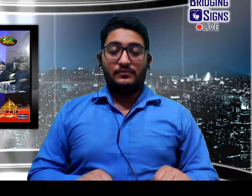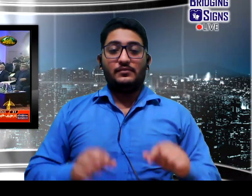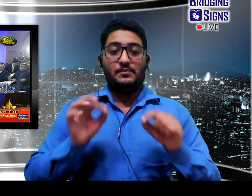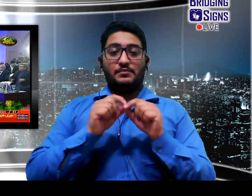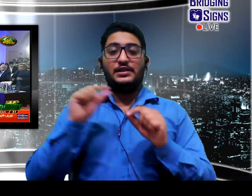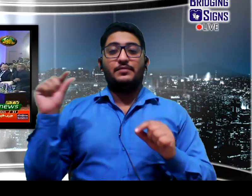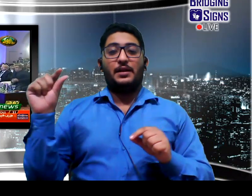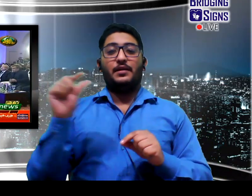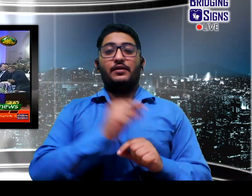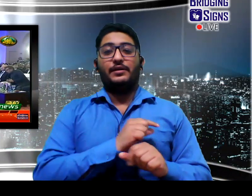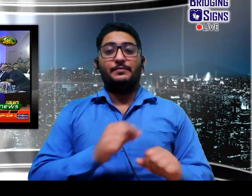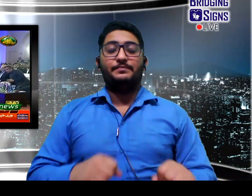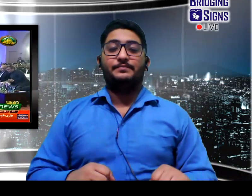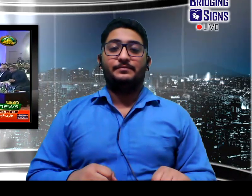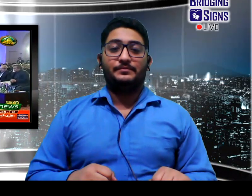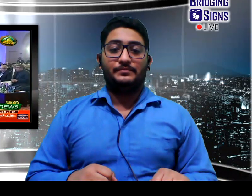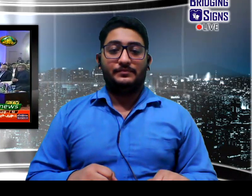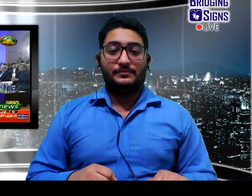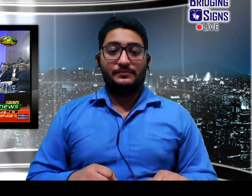Bismillah ar-Rahman ar-Rahim.